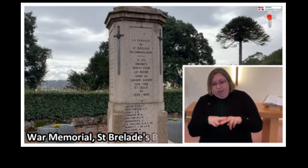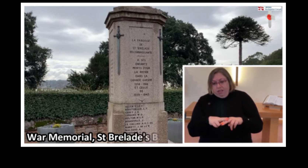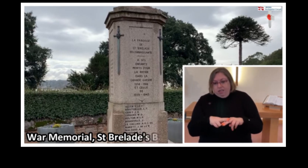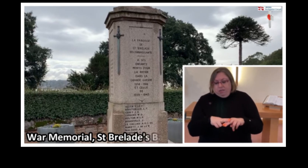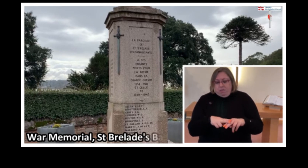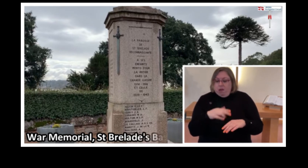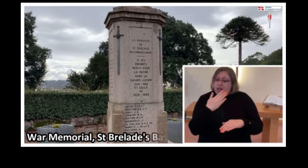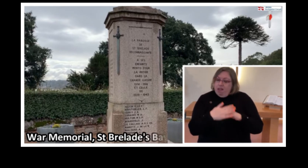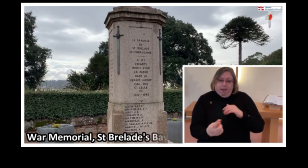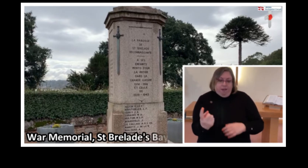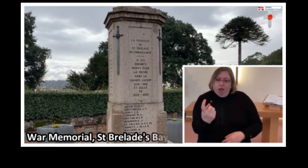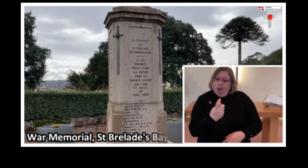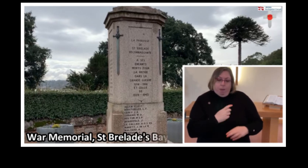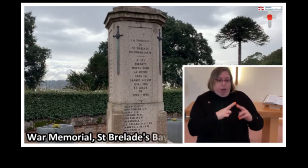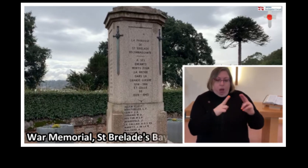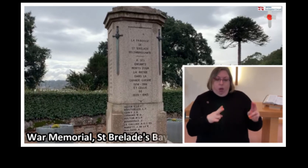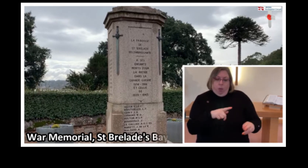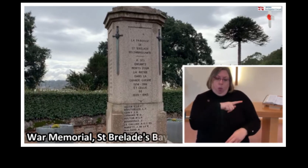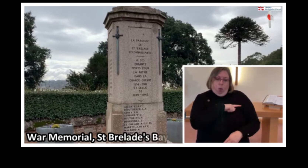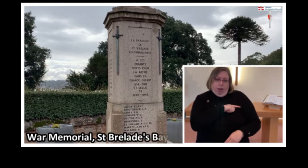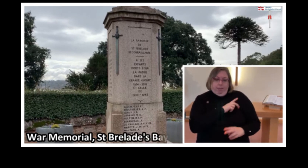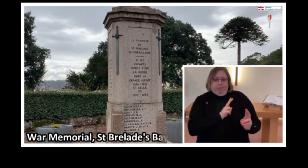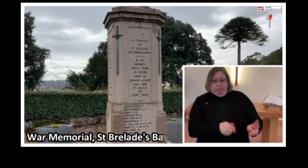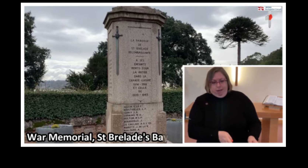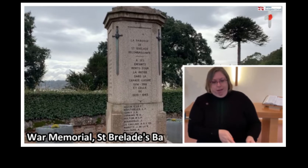May the love of Christ hold them.